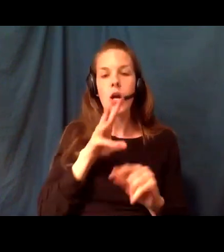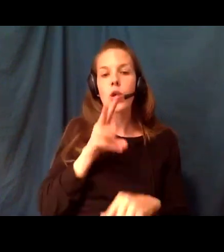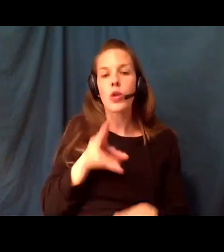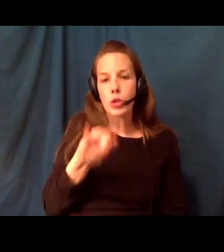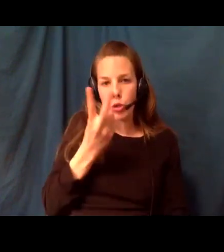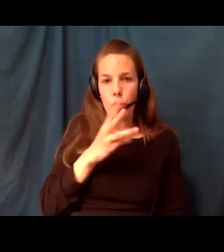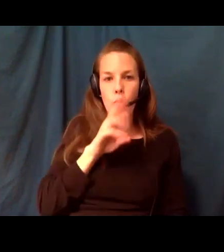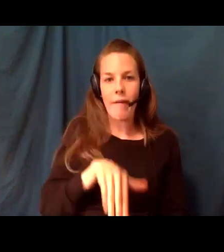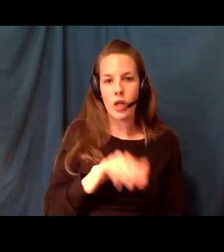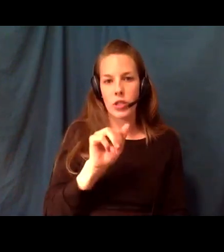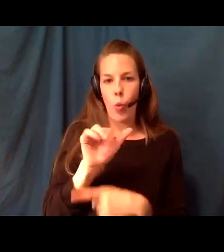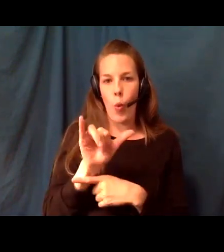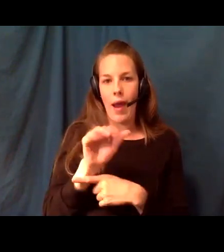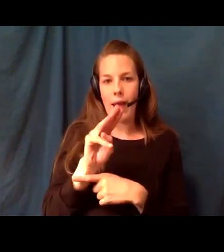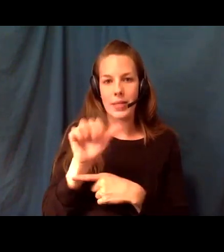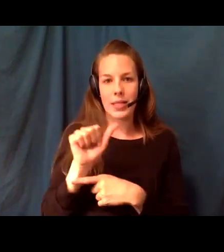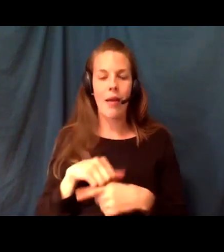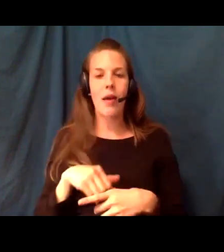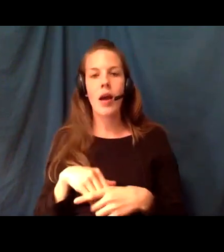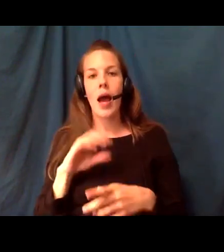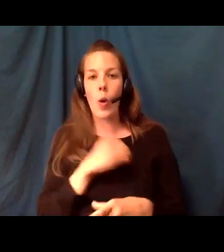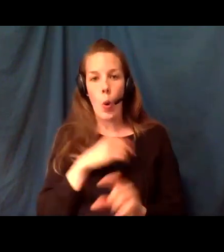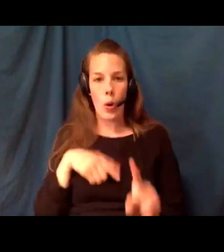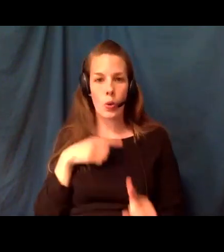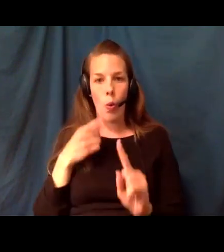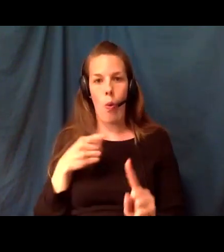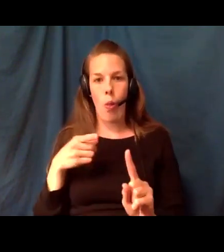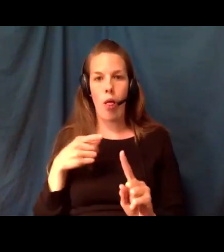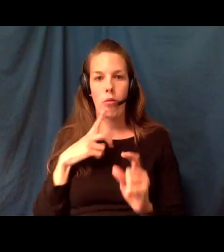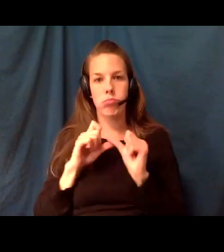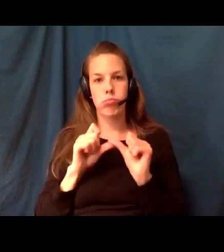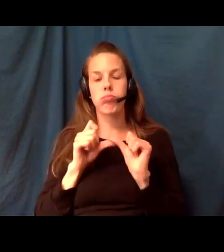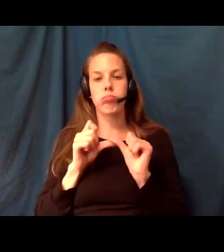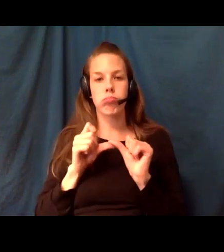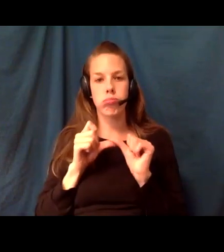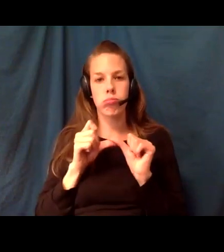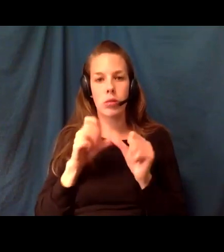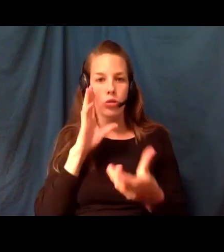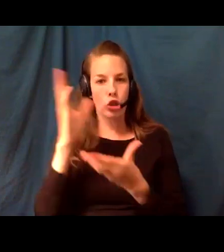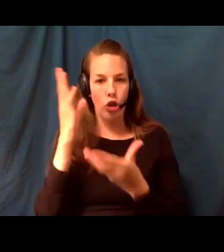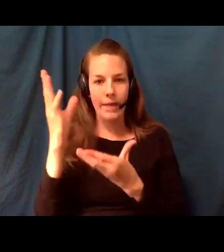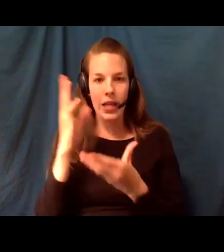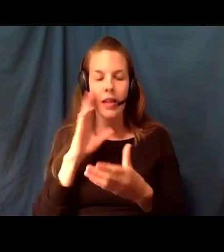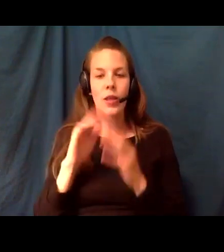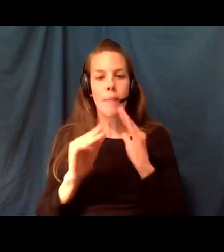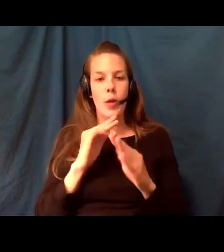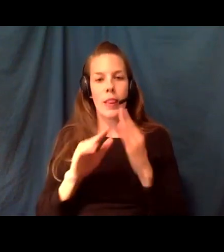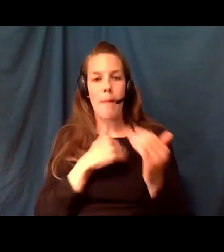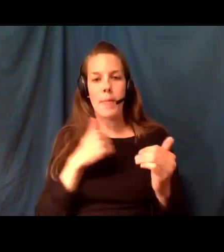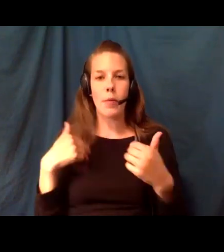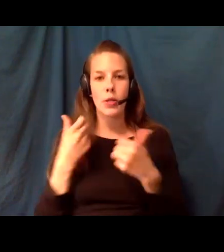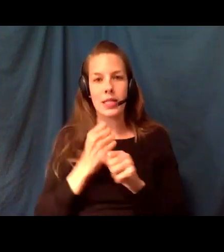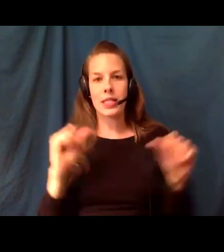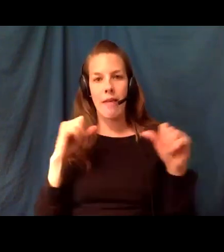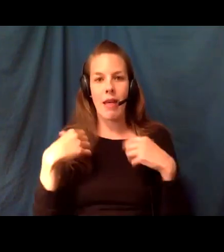YMCA. Our goal has continued to be serving our community and members in a safe and